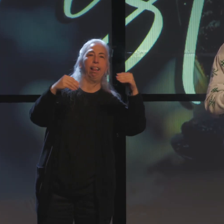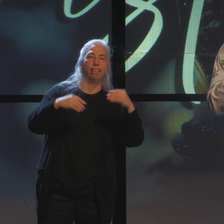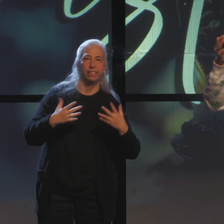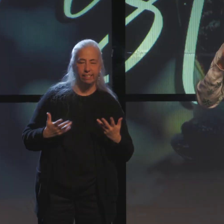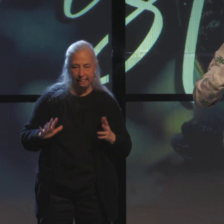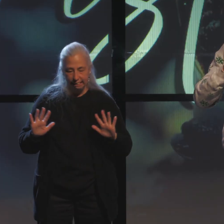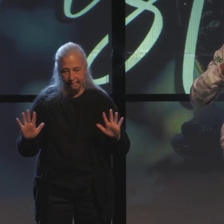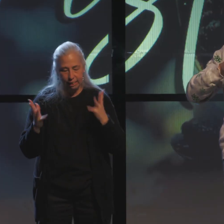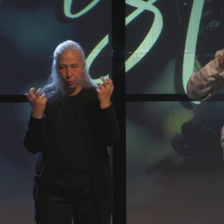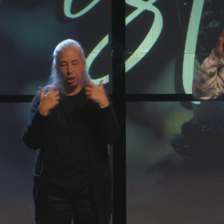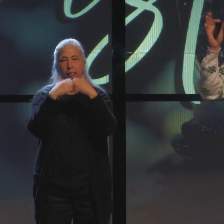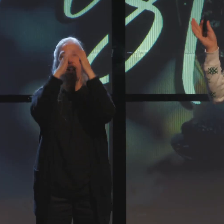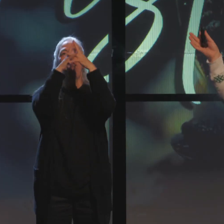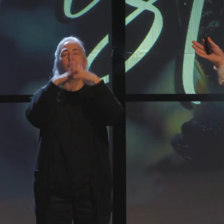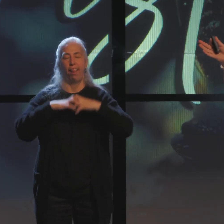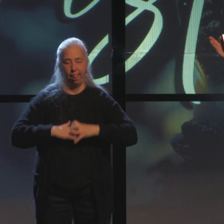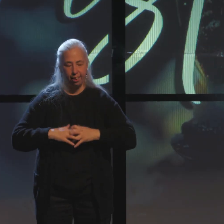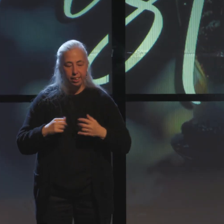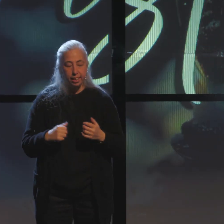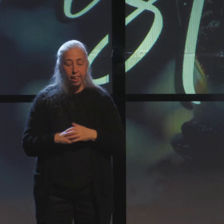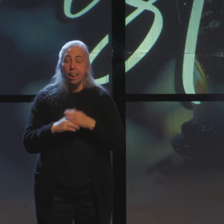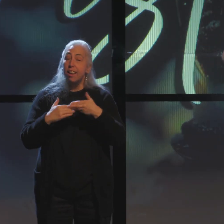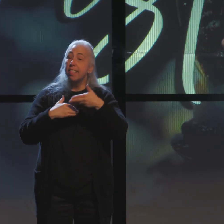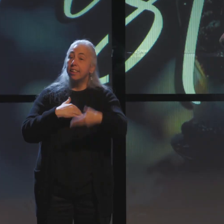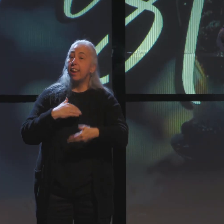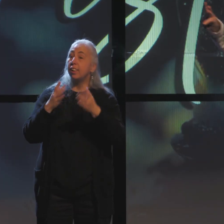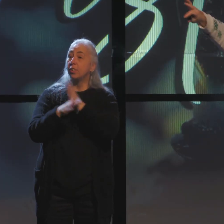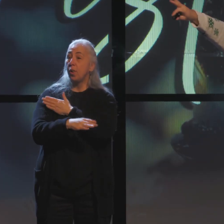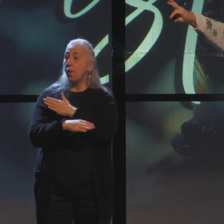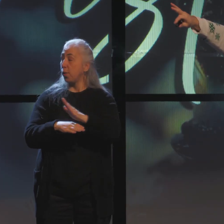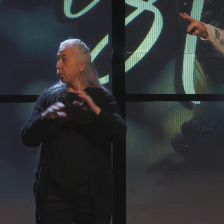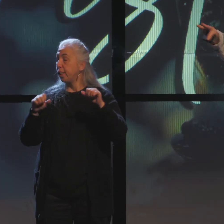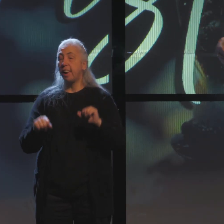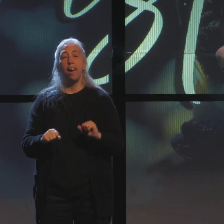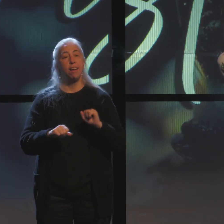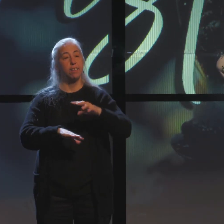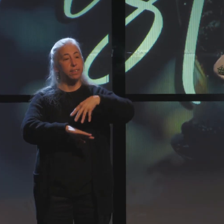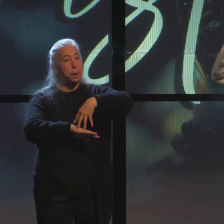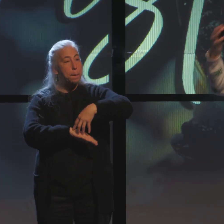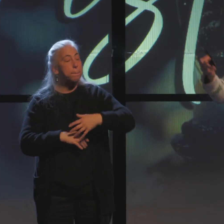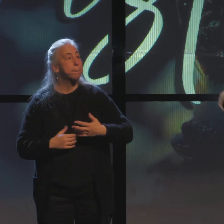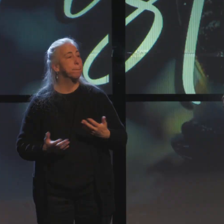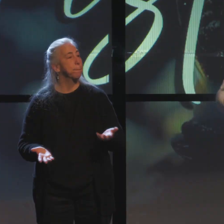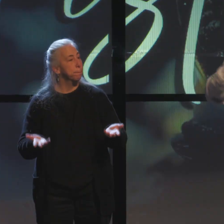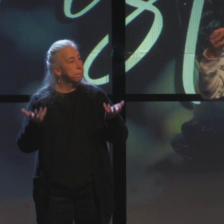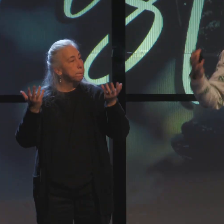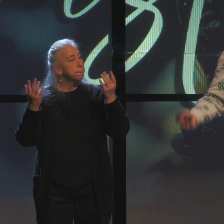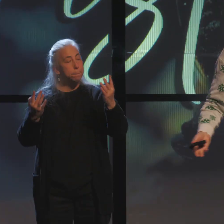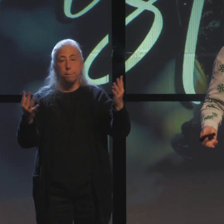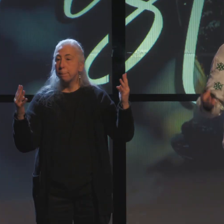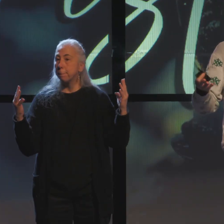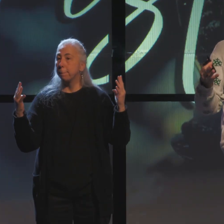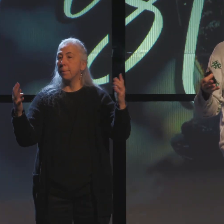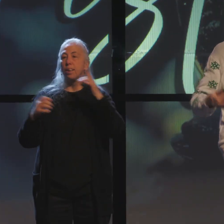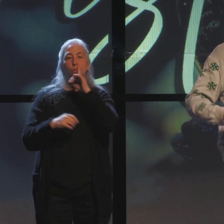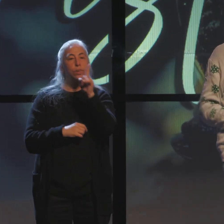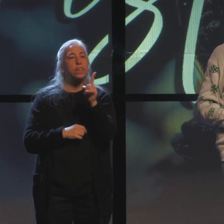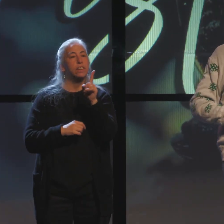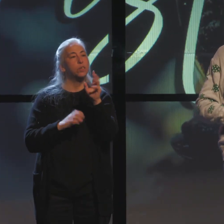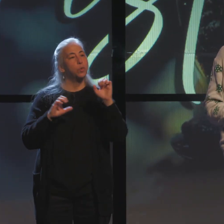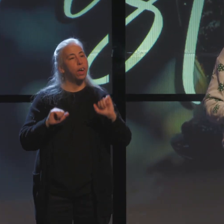And you're invited to, as we sing this next song in just a moment, to stand and make your way. It's just kind of an embodied way of participating in